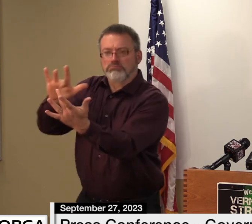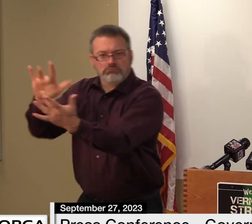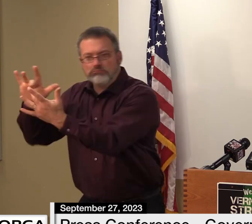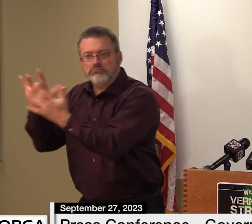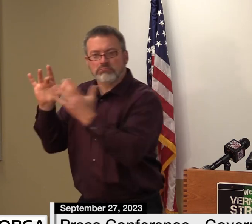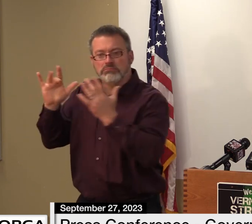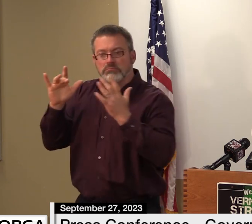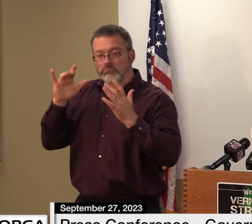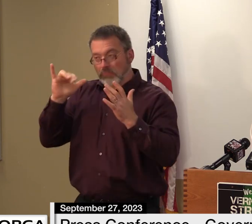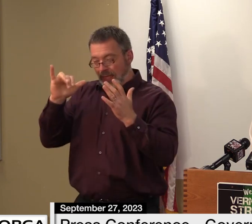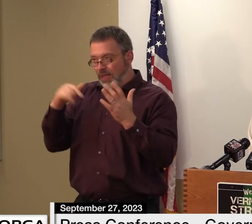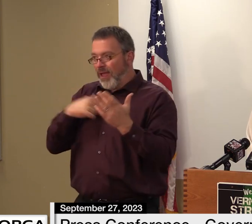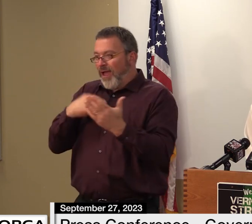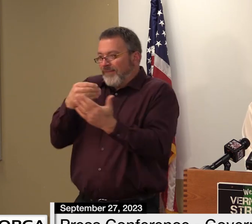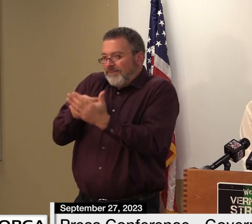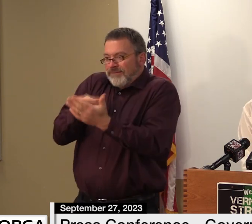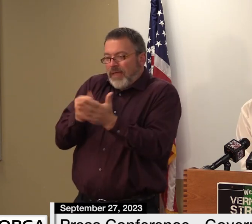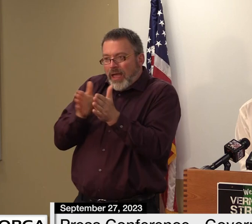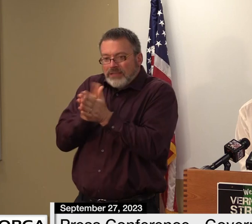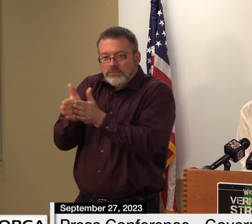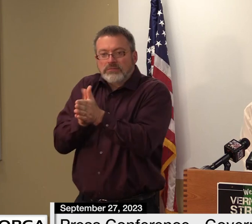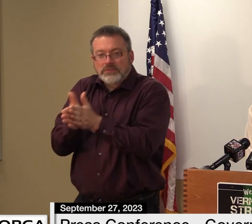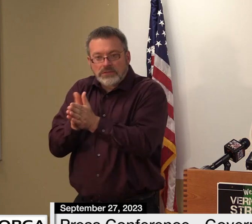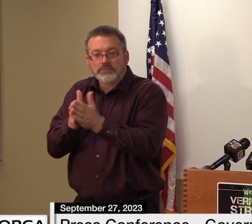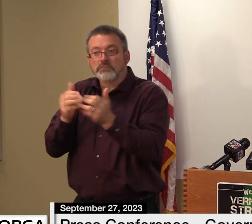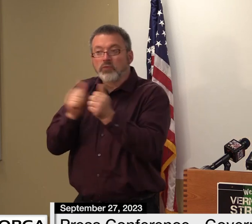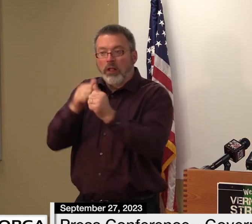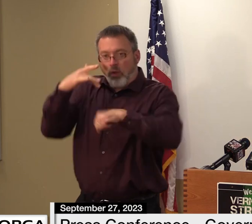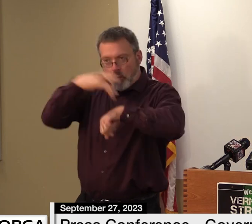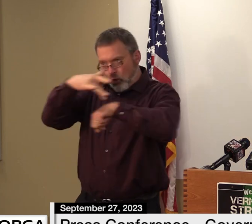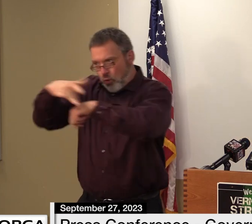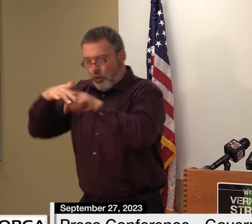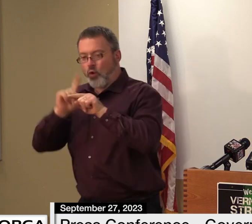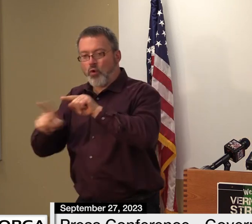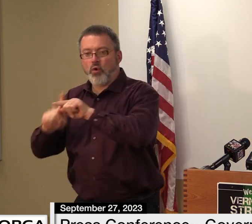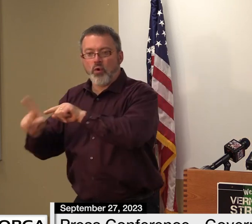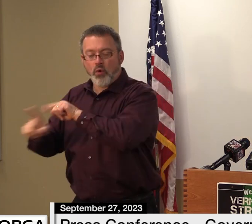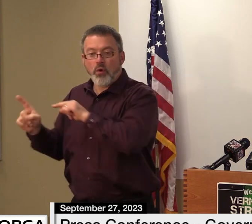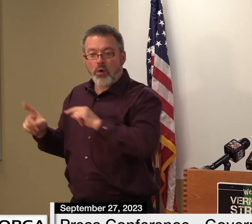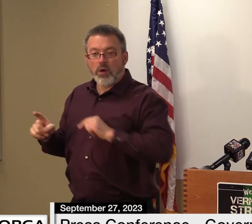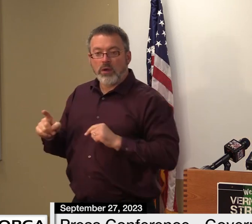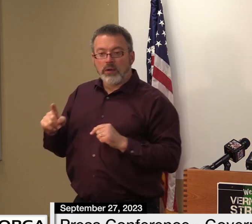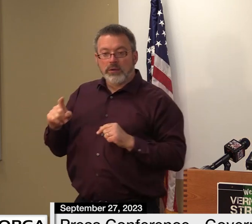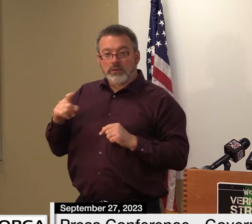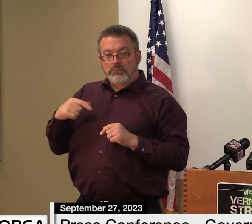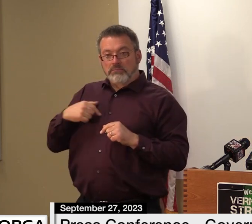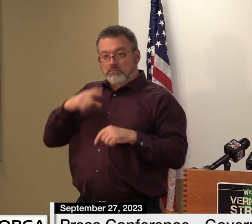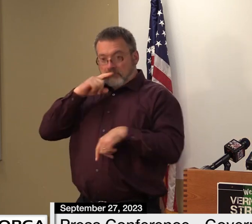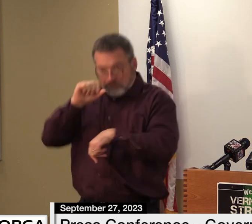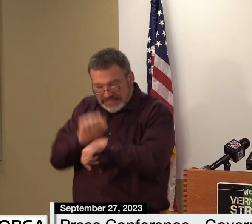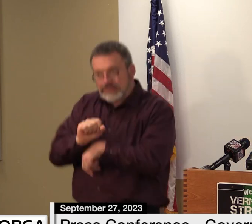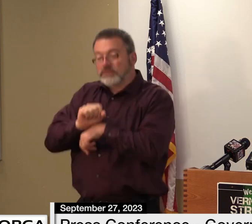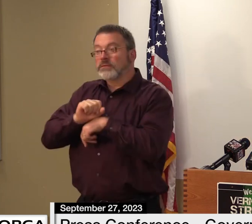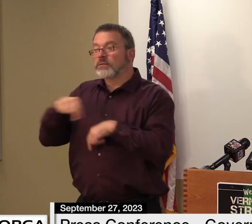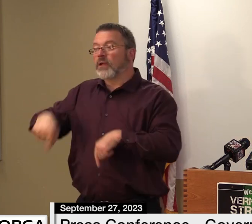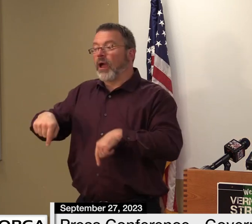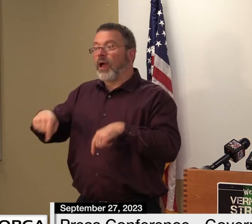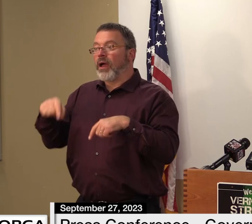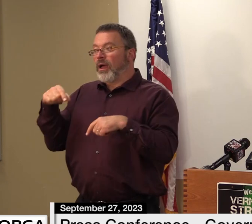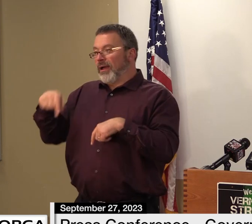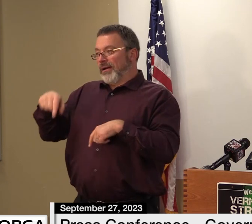and resources available, including the recent $10 million the E-Board approved, which they